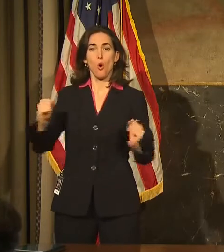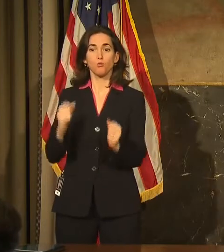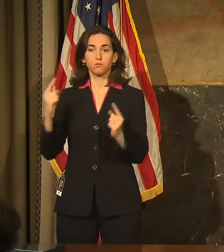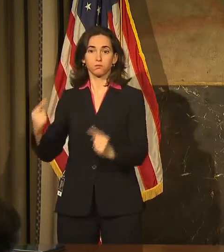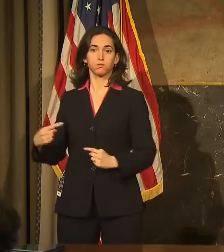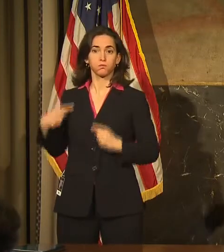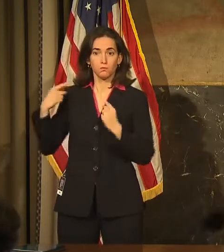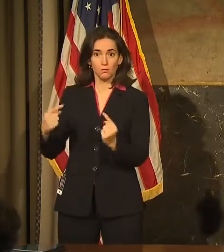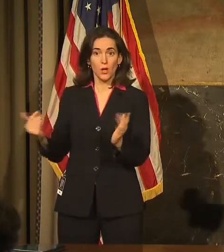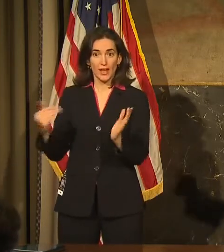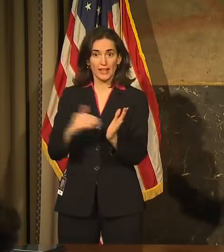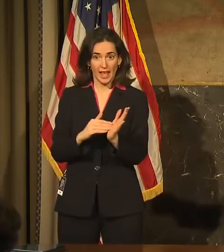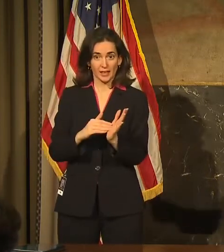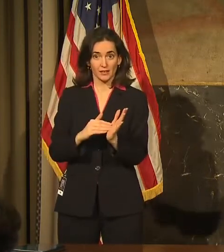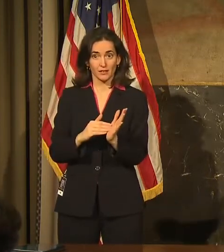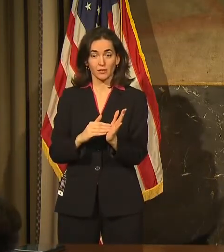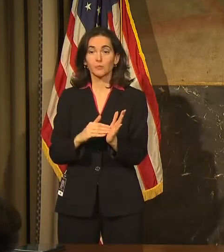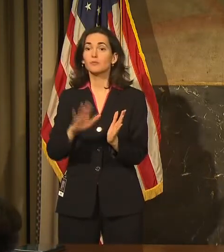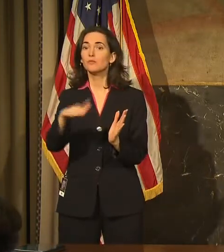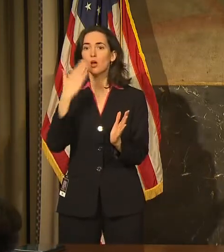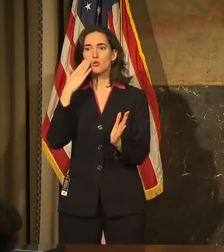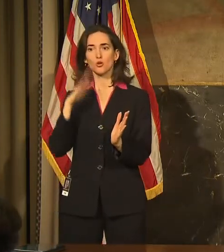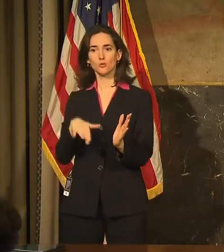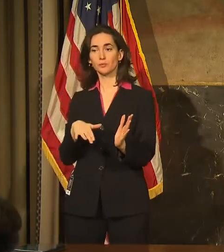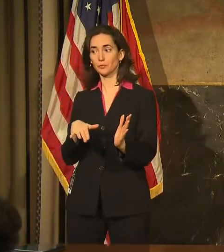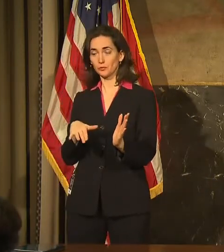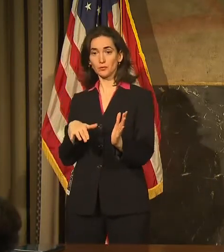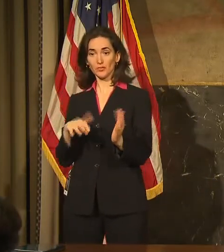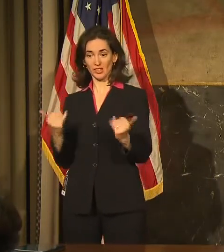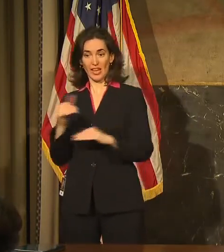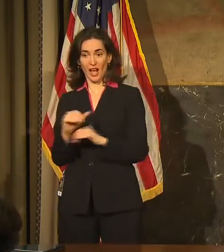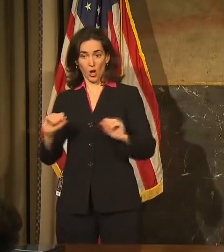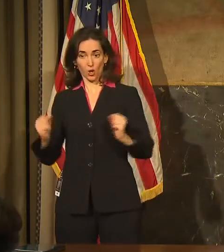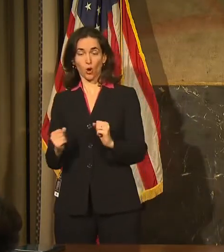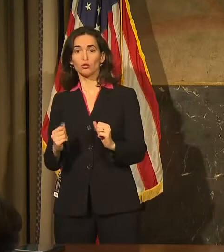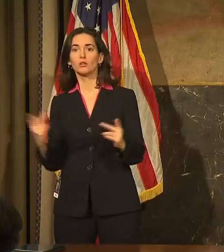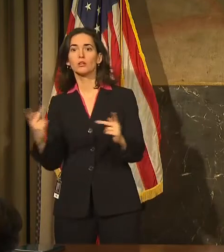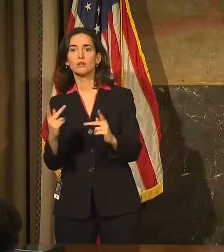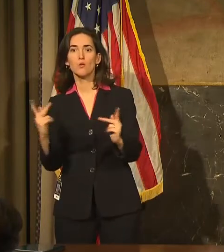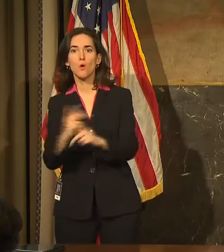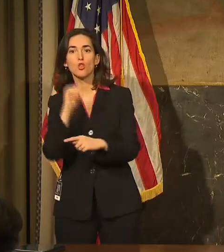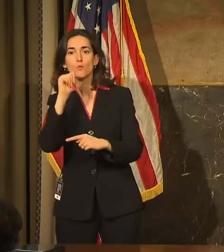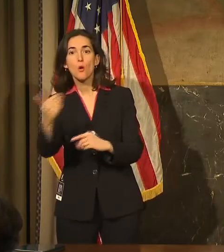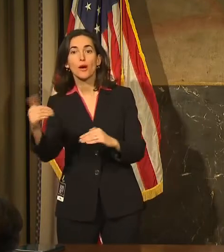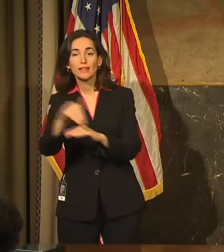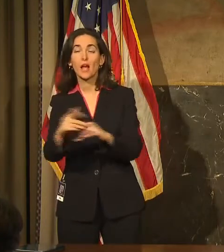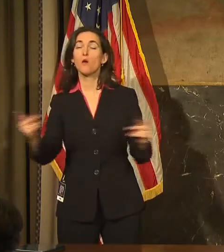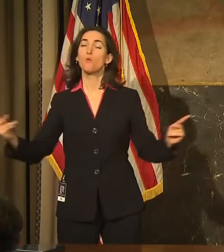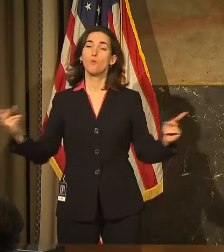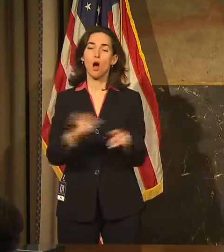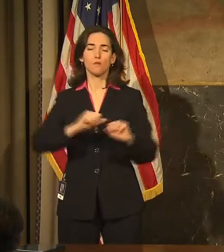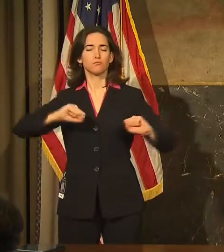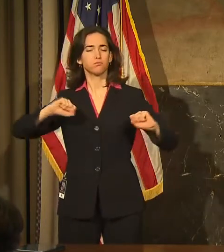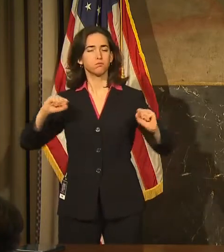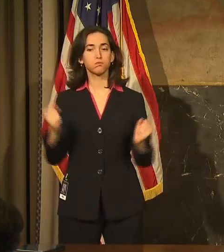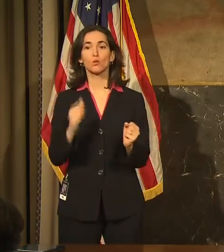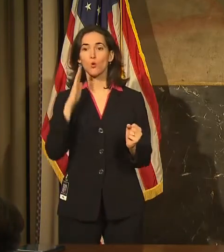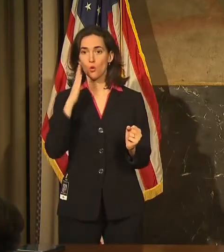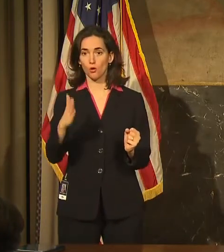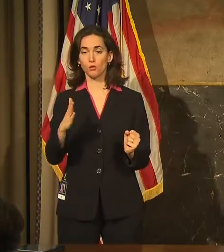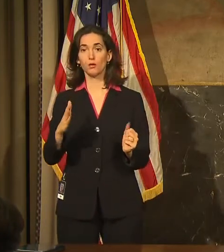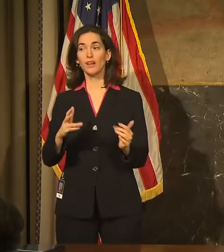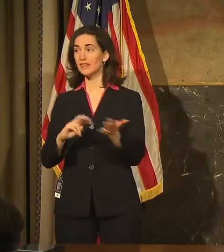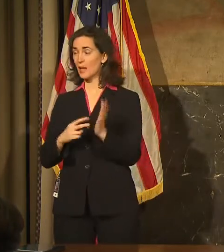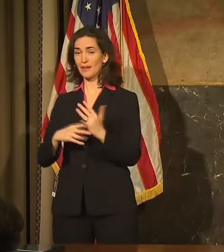Louisiana again, and actually even colder tomorrow night. So this weather system is going to be with us until